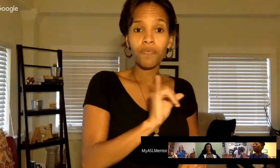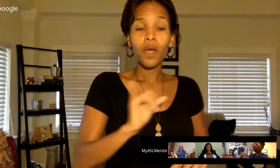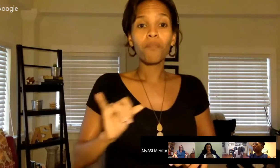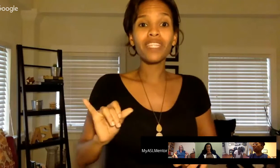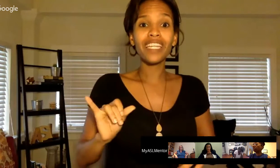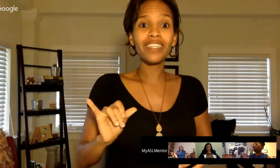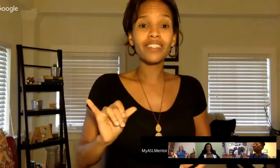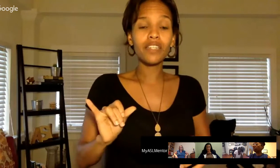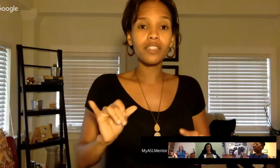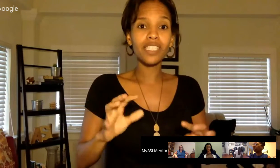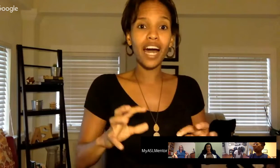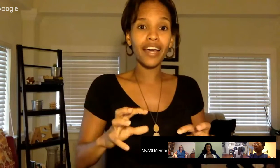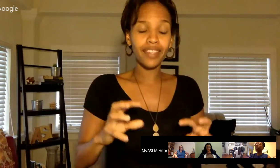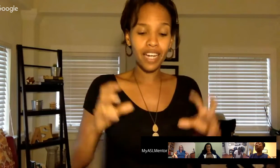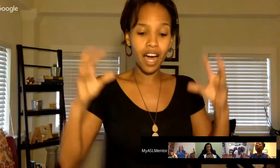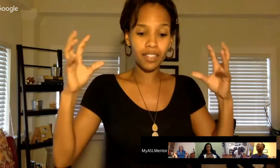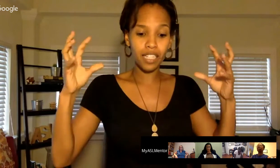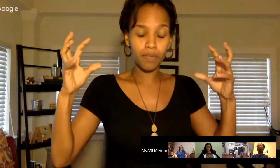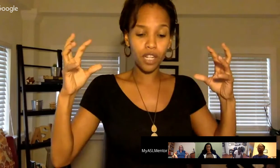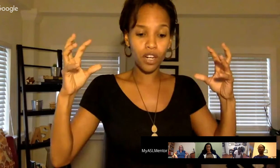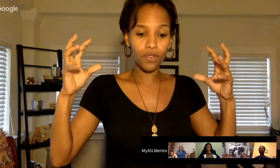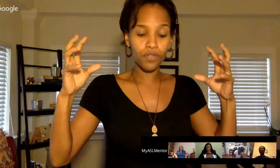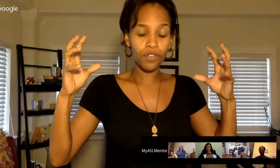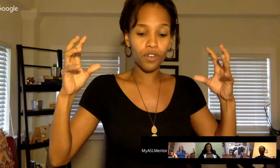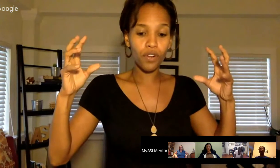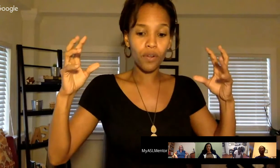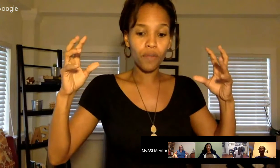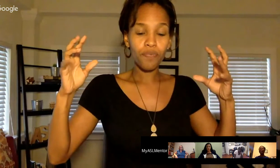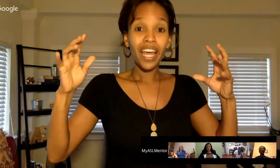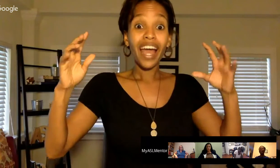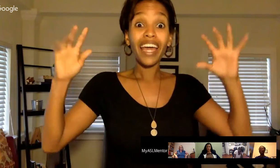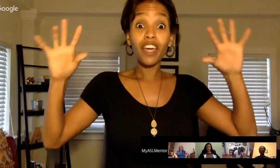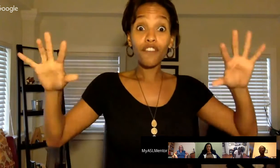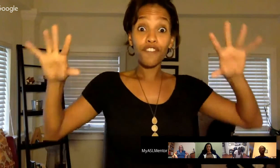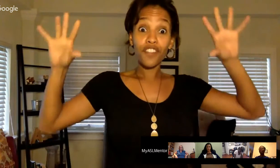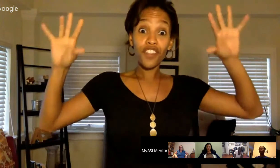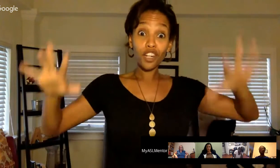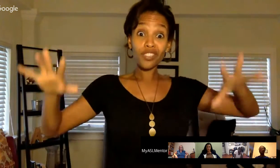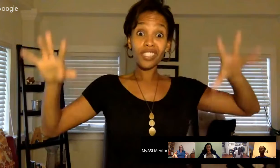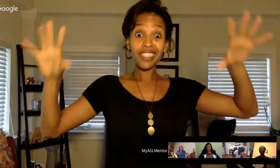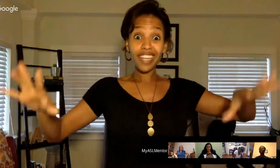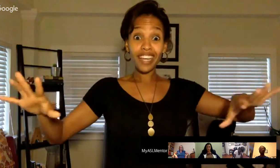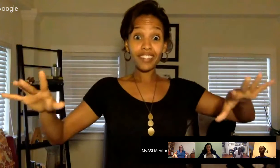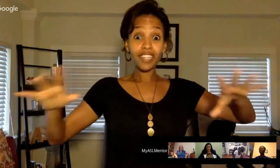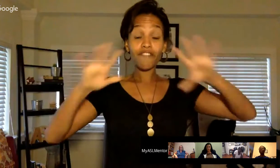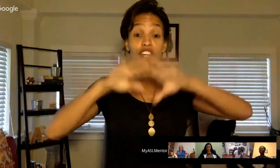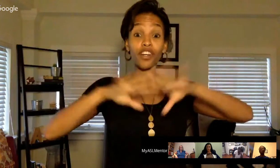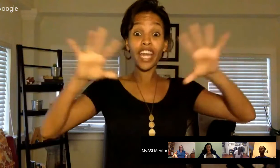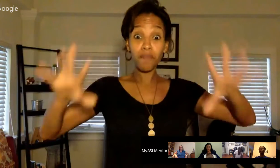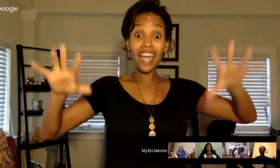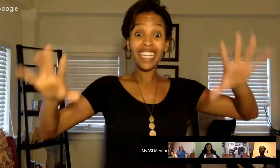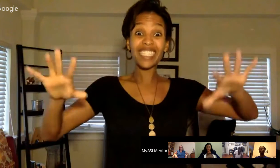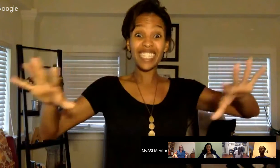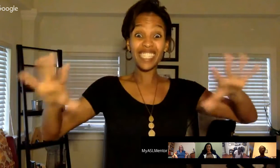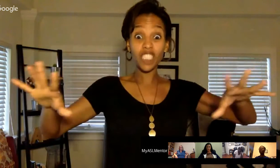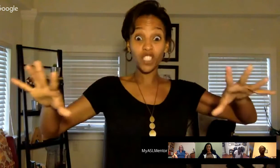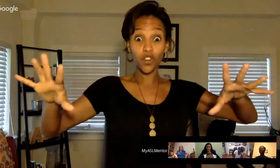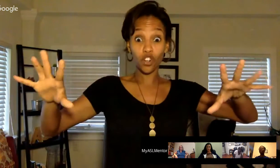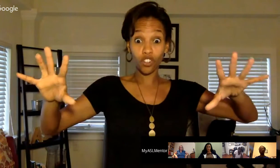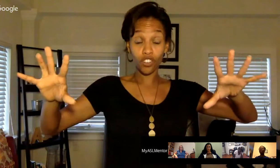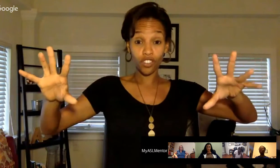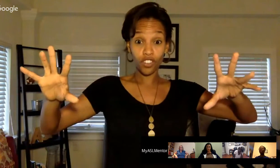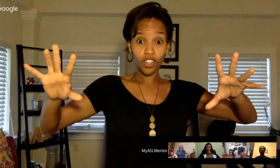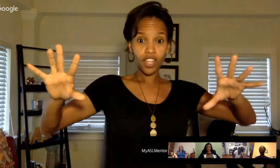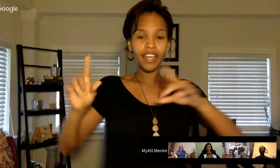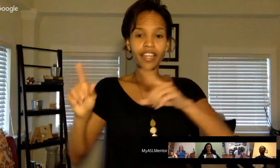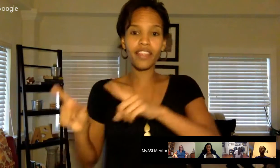Okay, but they didn't sign the concept of if their campaign is